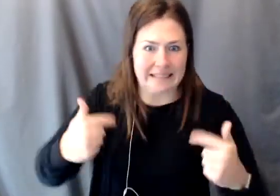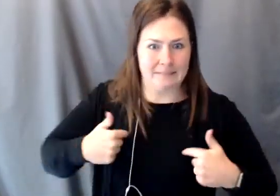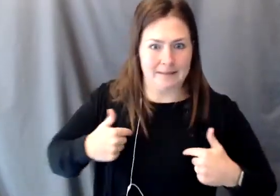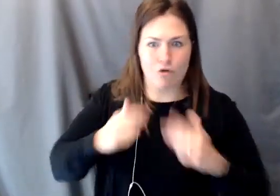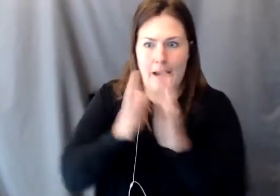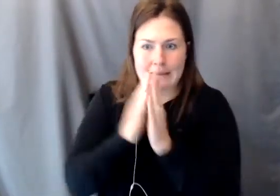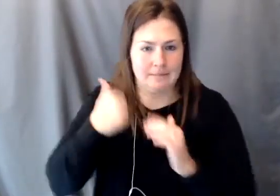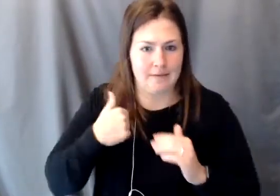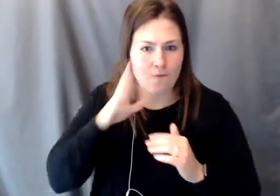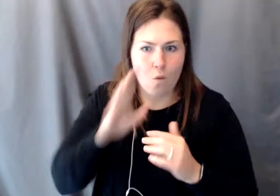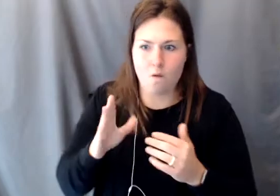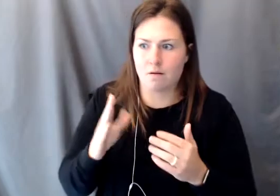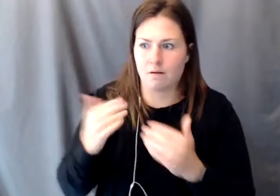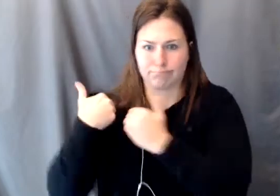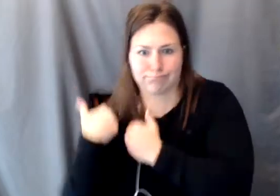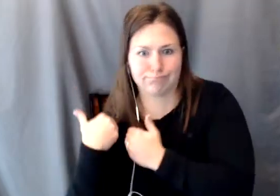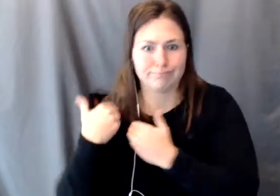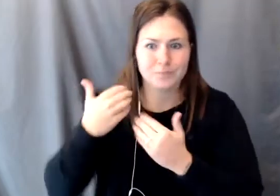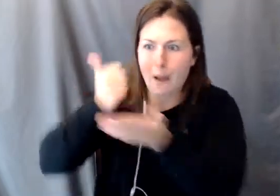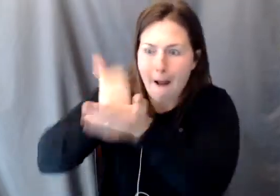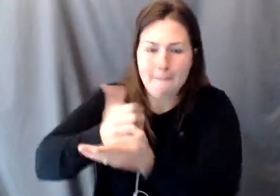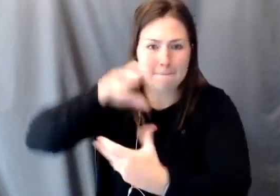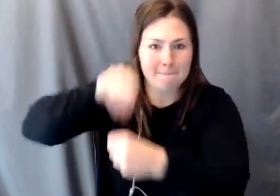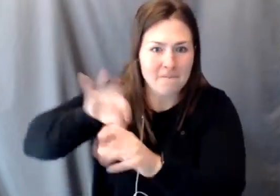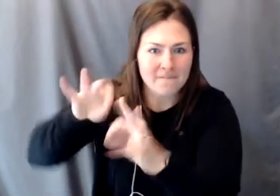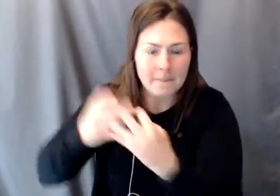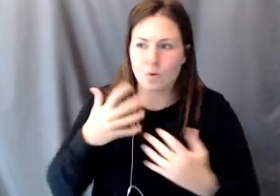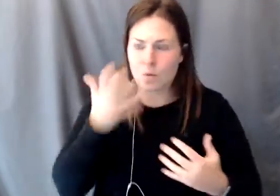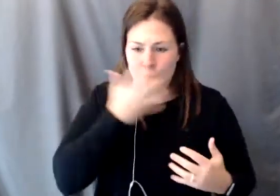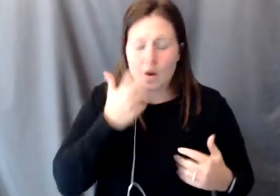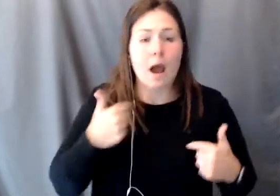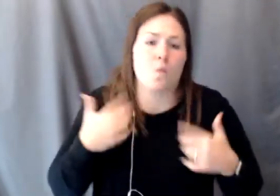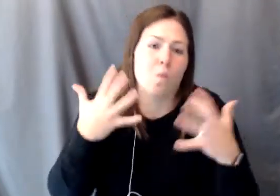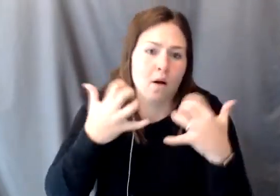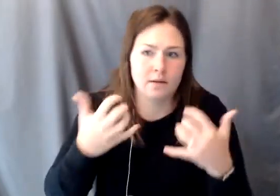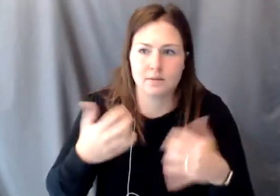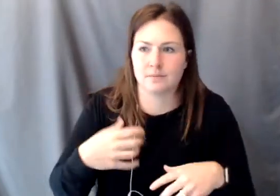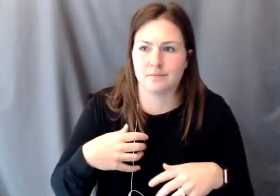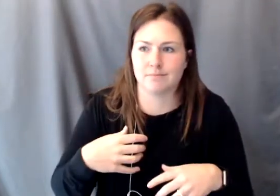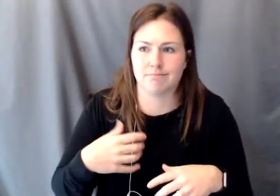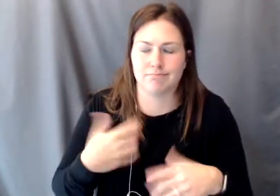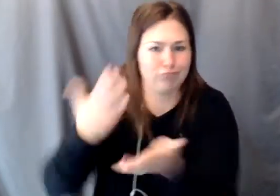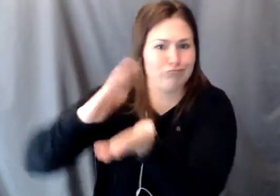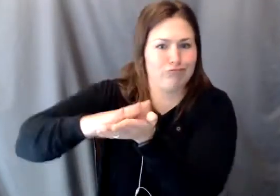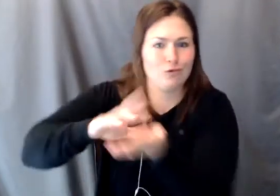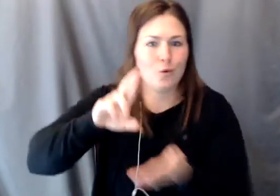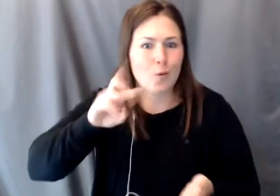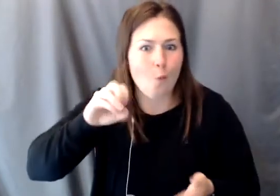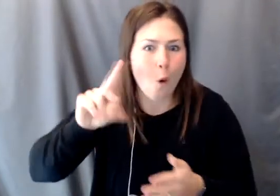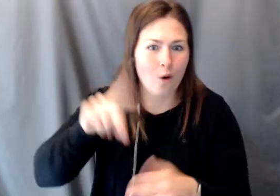reward from my intentions. And what the program has taught me is that, you know,